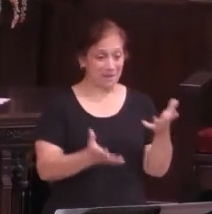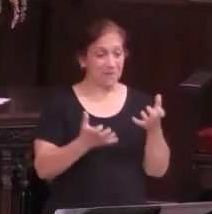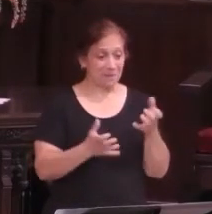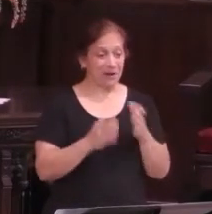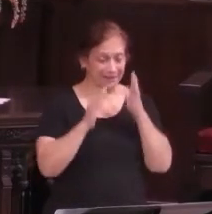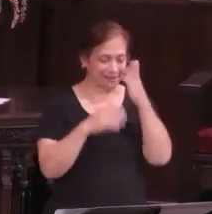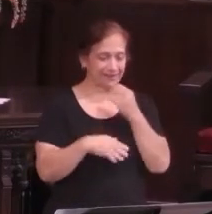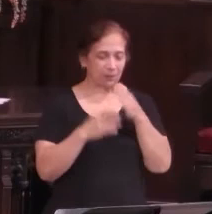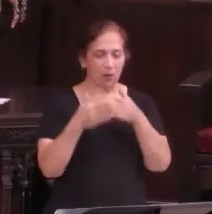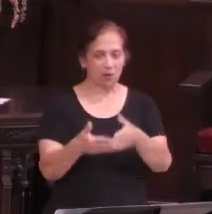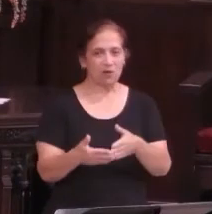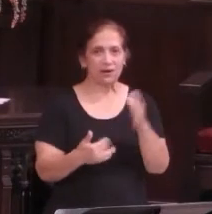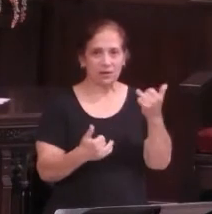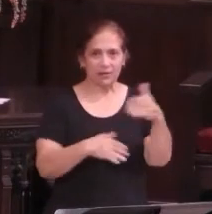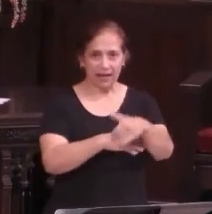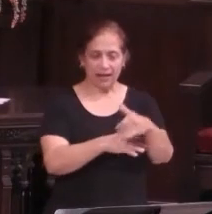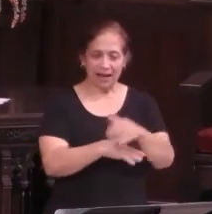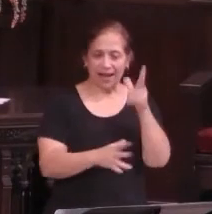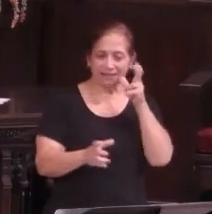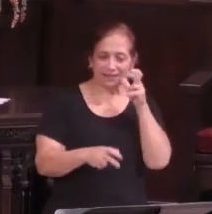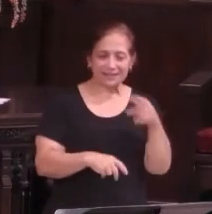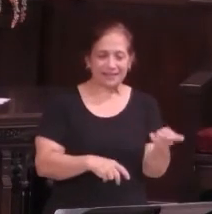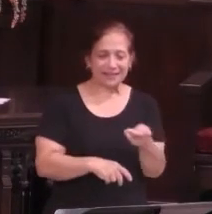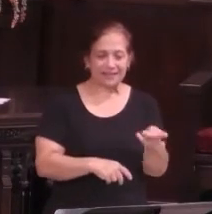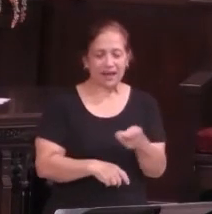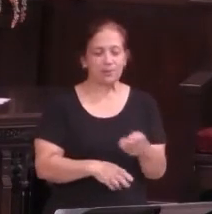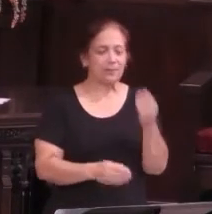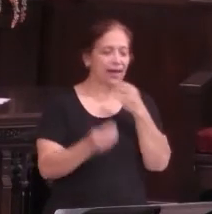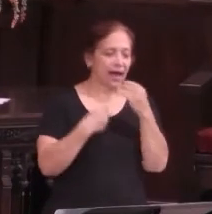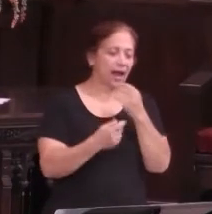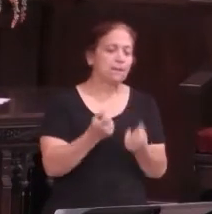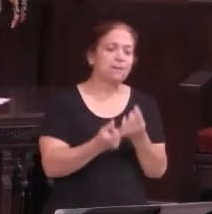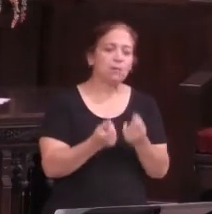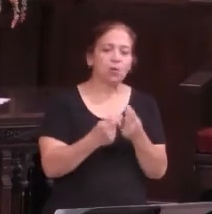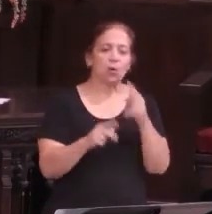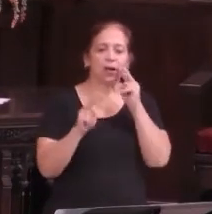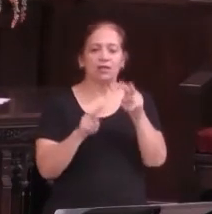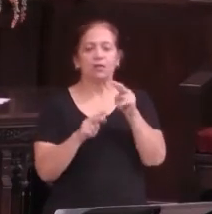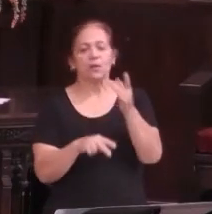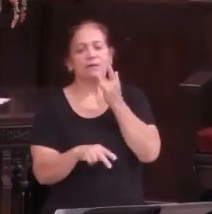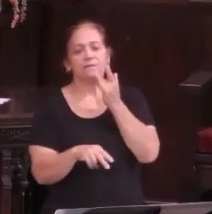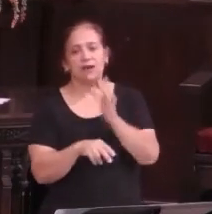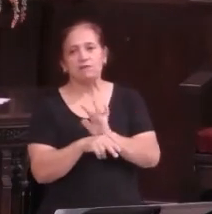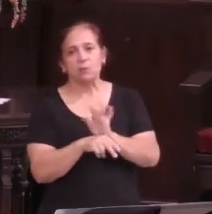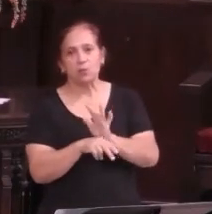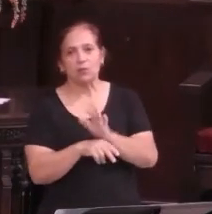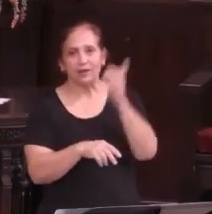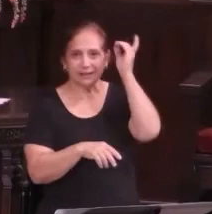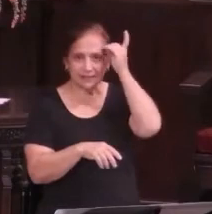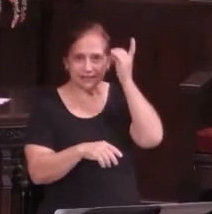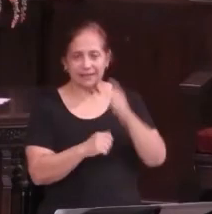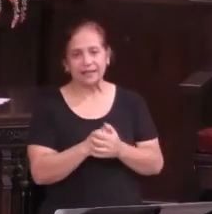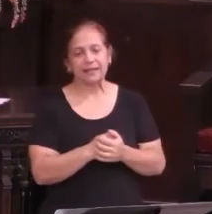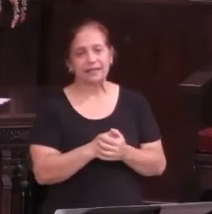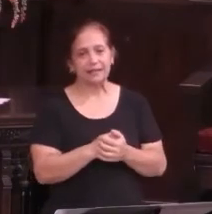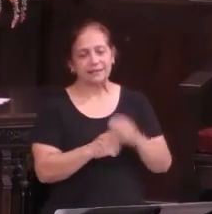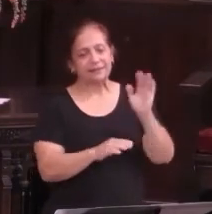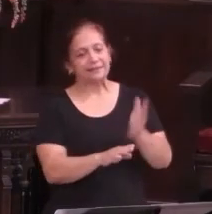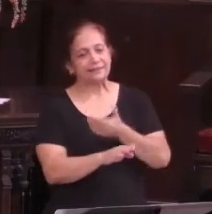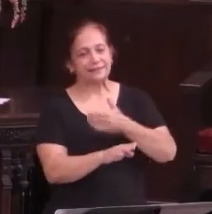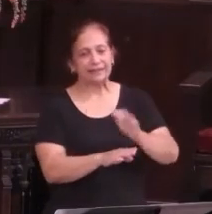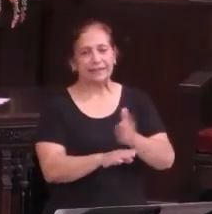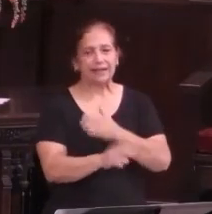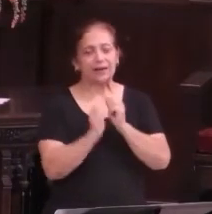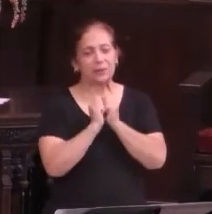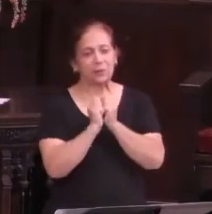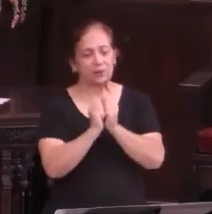hit. That night, I listened to them as they ate popcorn and watched their favorite Disney movie, singing